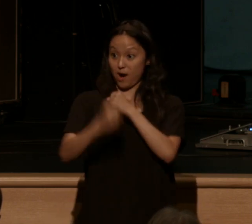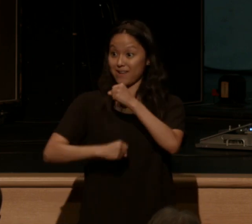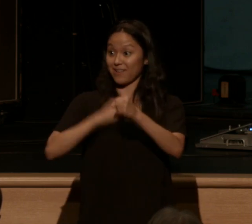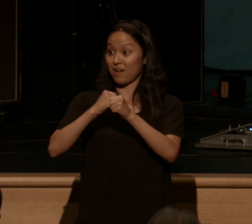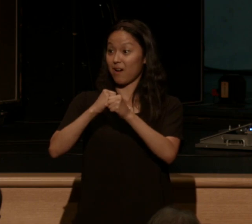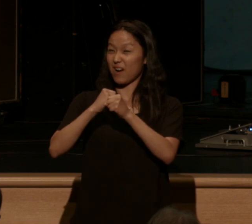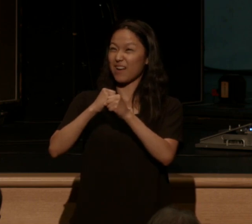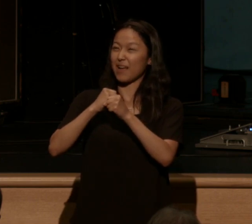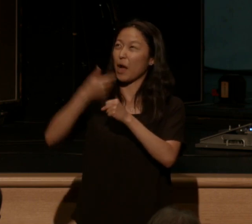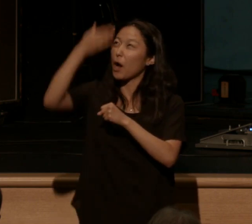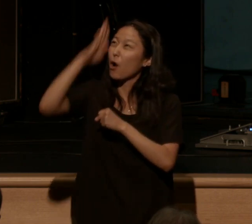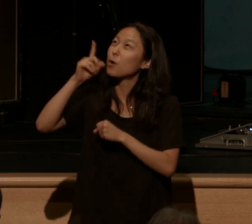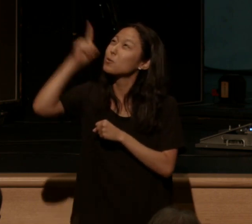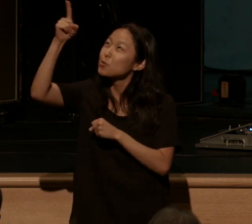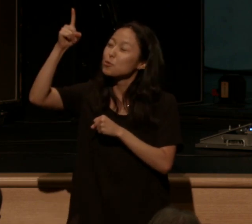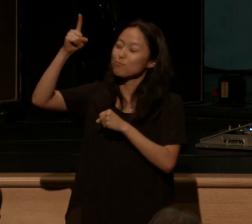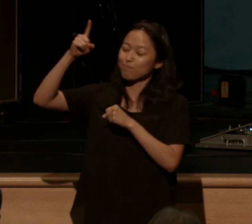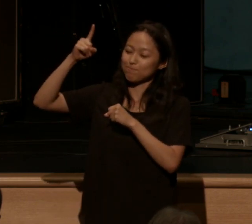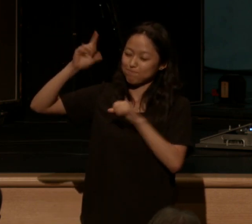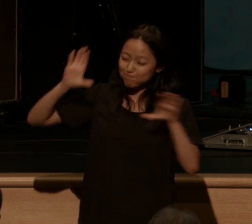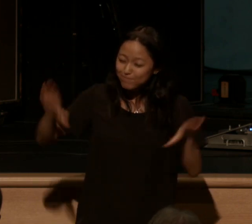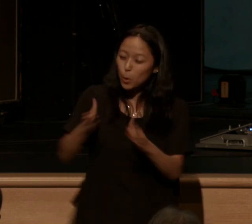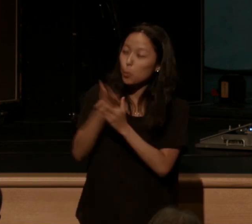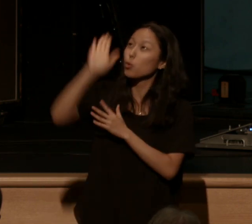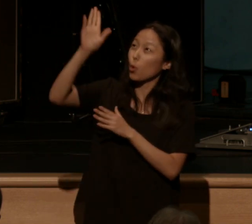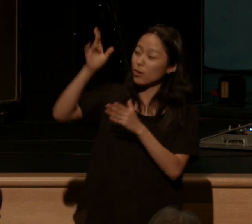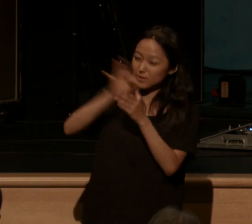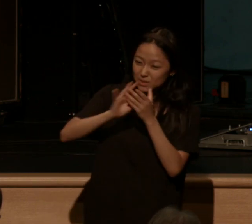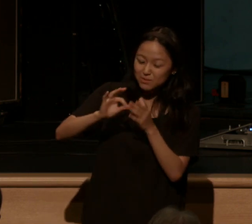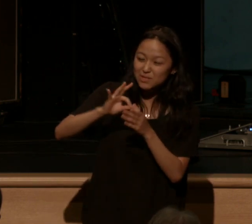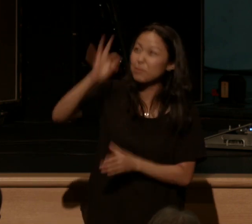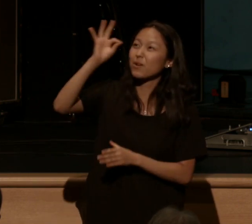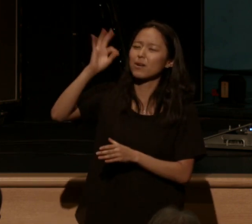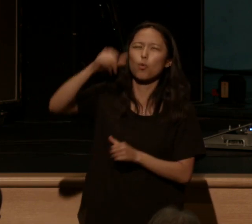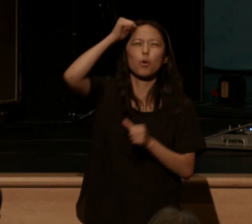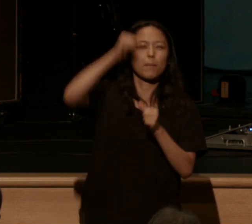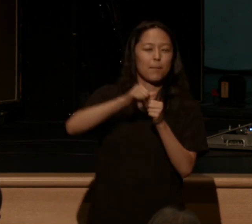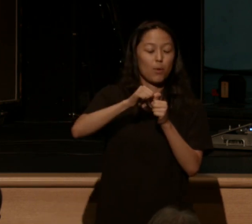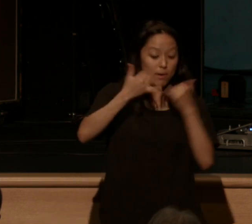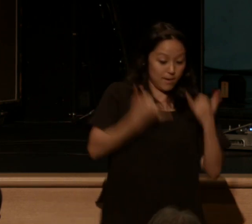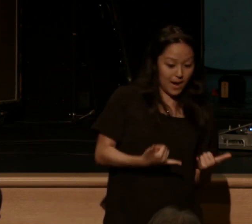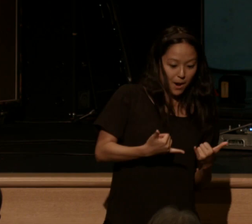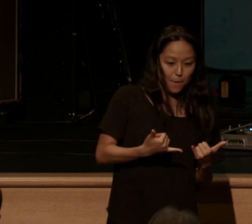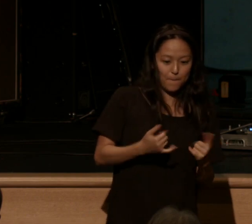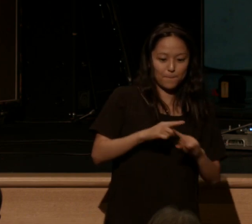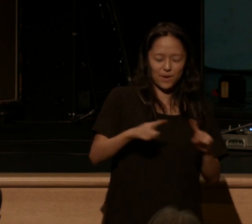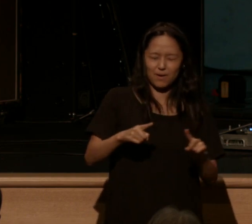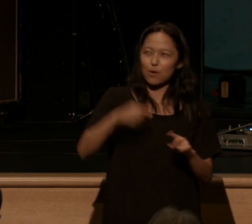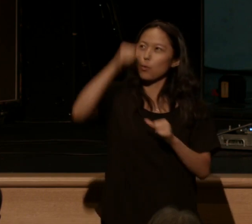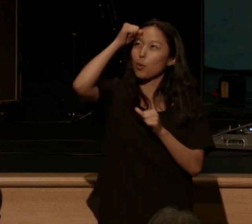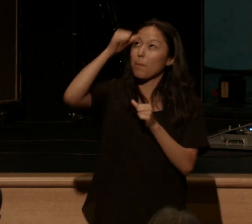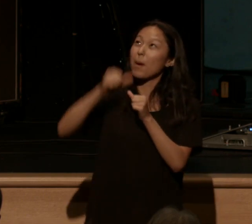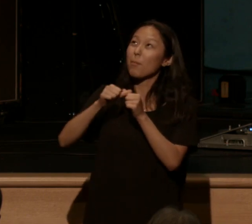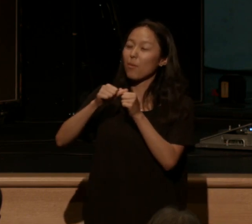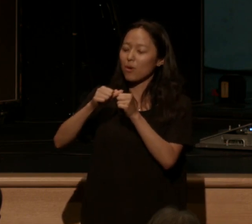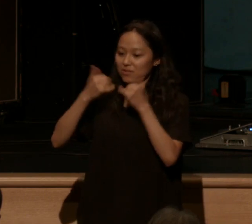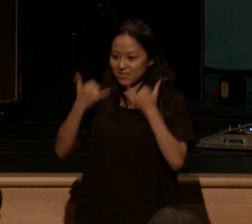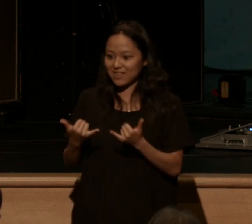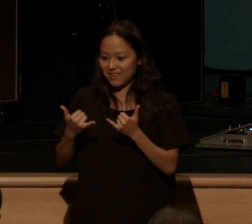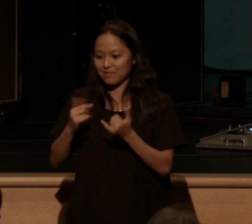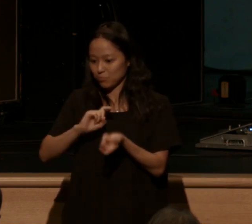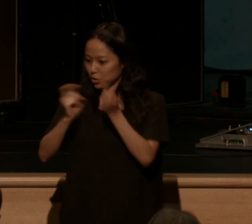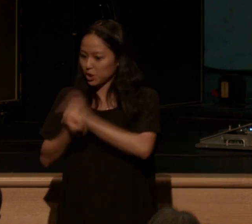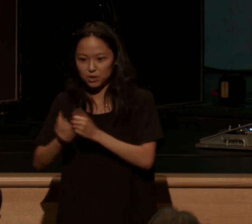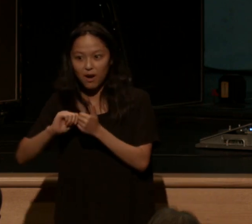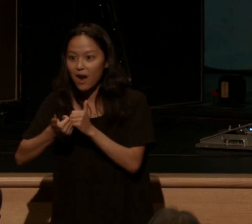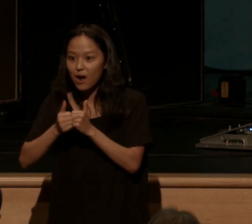may you by your Spirit cause us to look back and say, I remember where I was, but I remember where I am today by God's grace and by the power of the